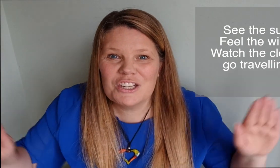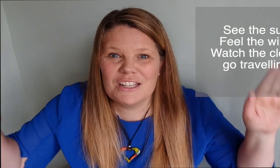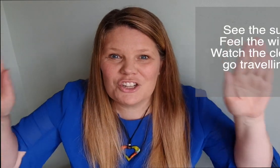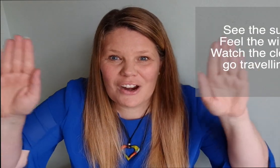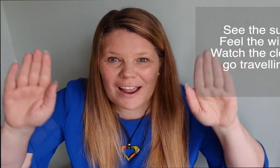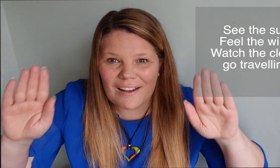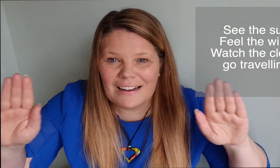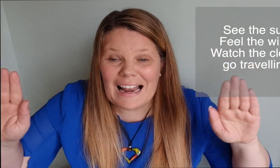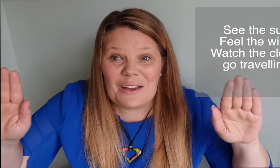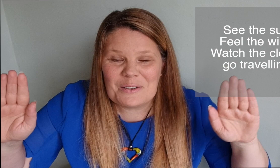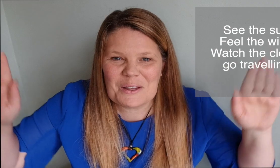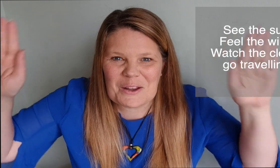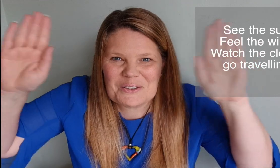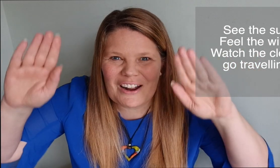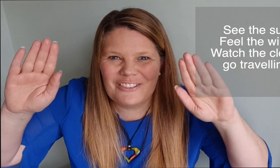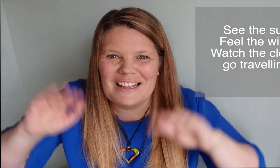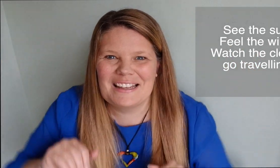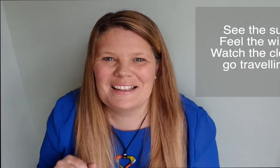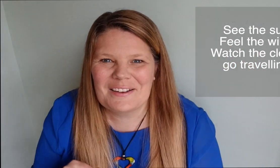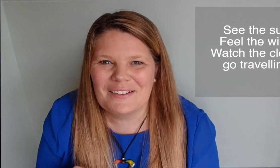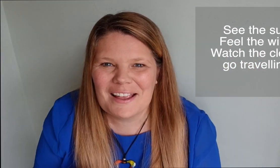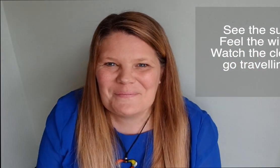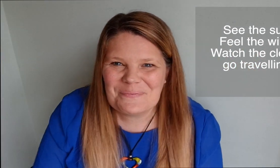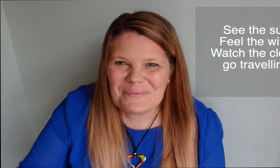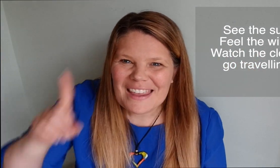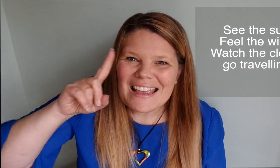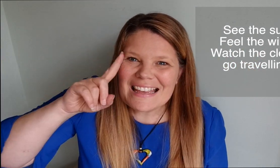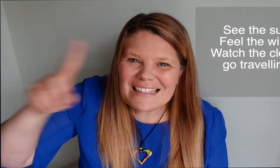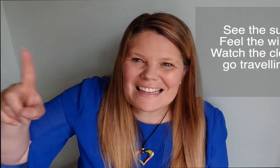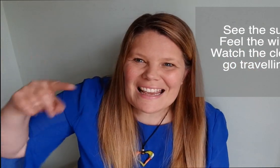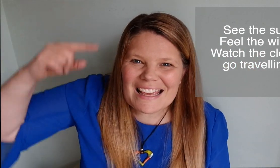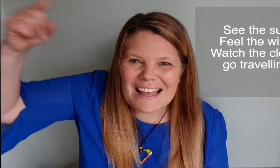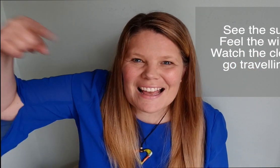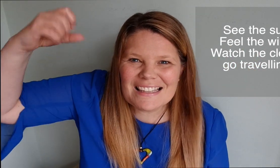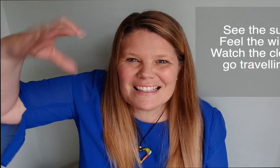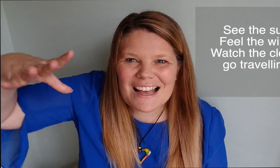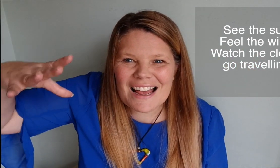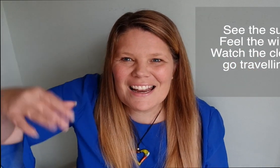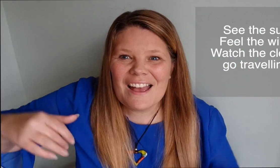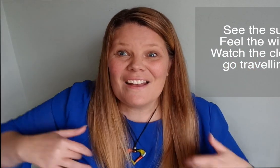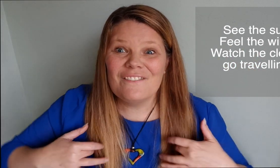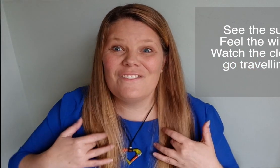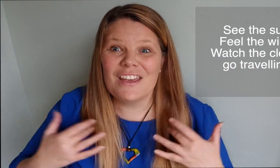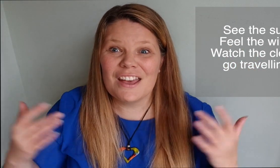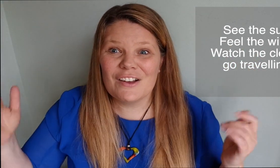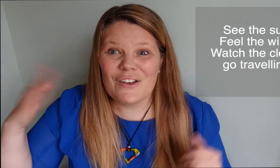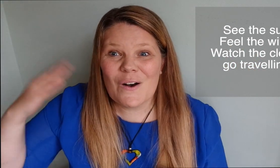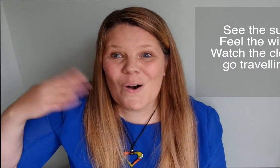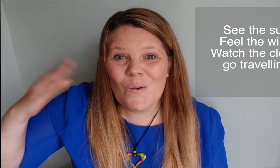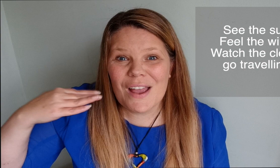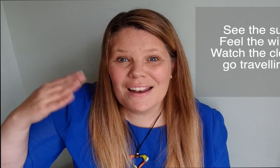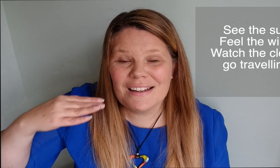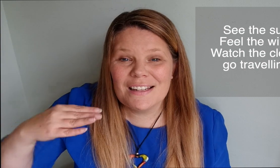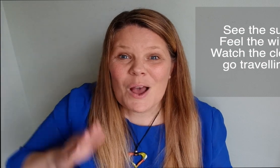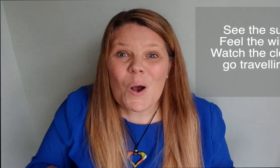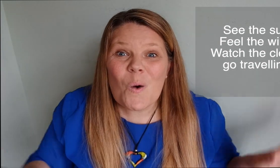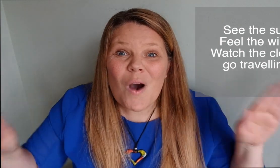the clouds go travelling. Okay? See the sun, feel the wind, watch